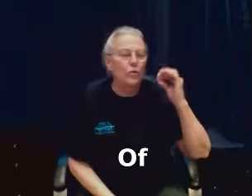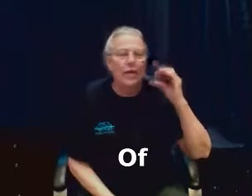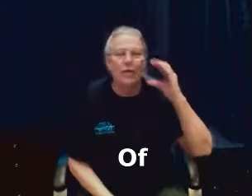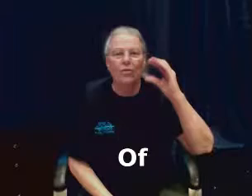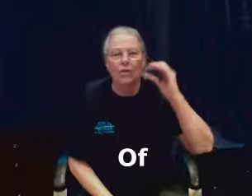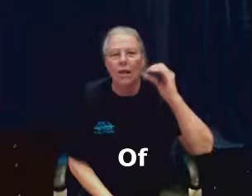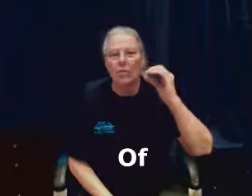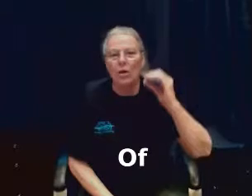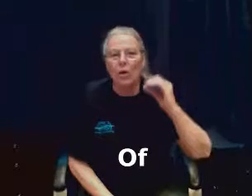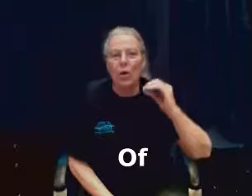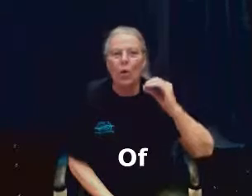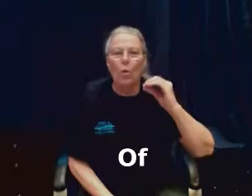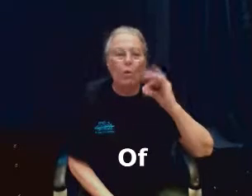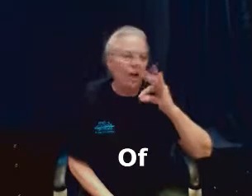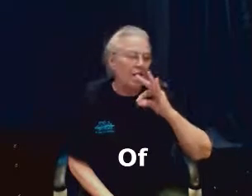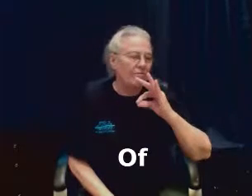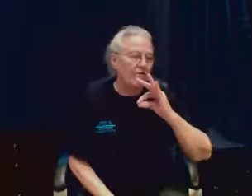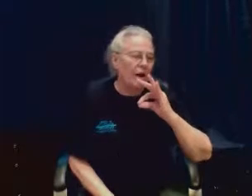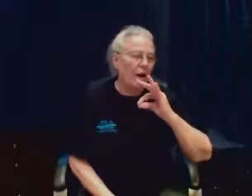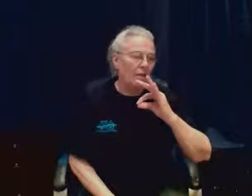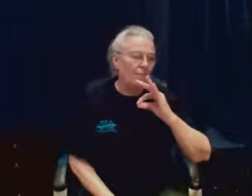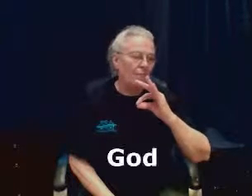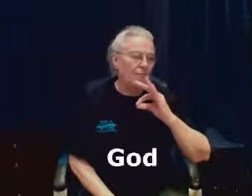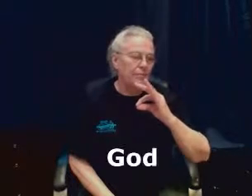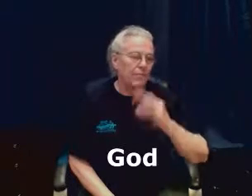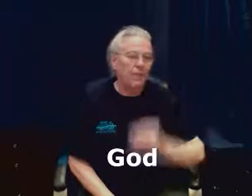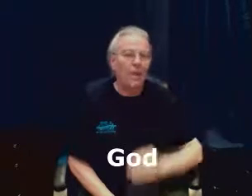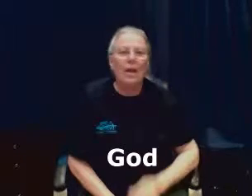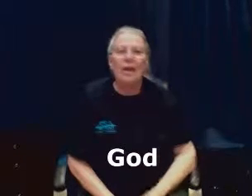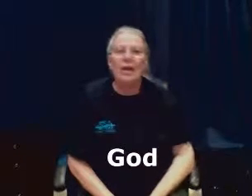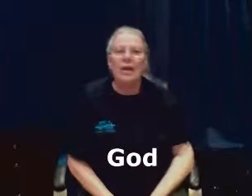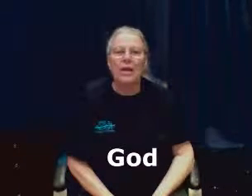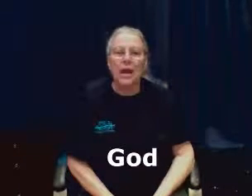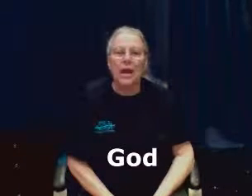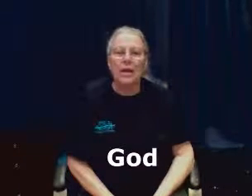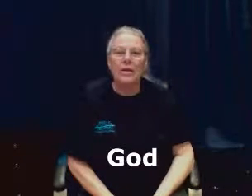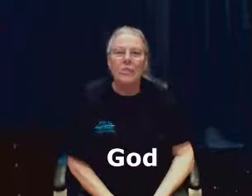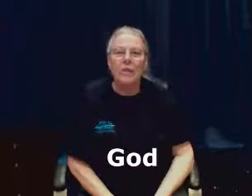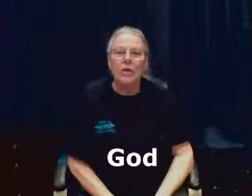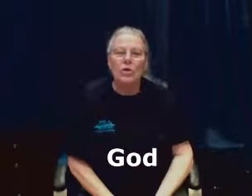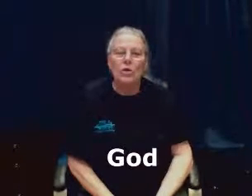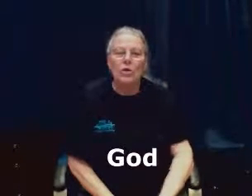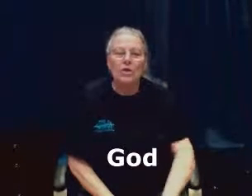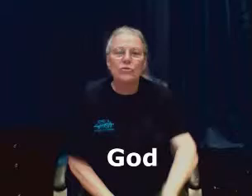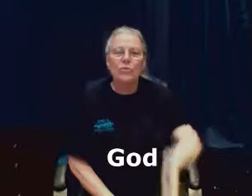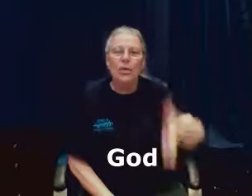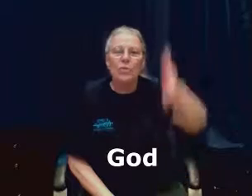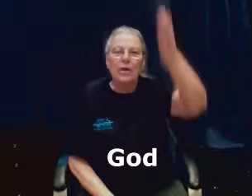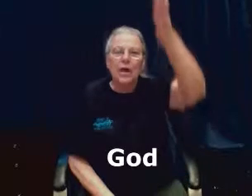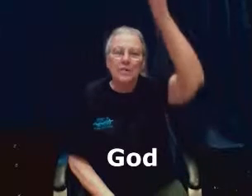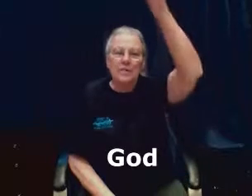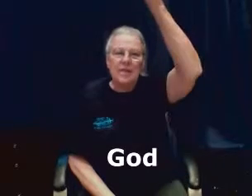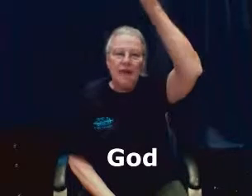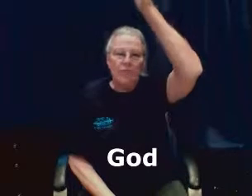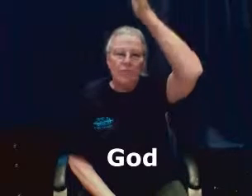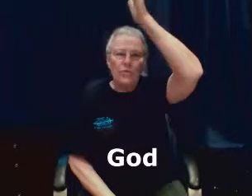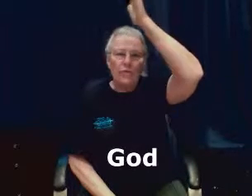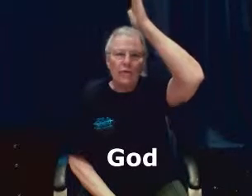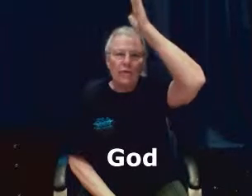can handle that one. O-F, of. God, You must remember to come down from